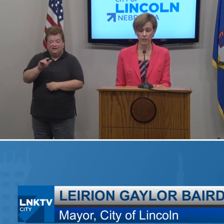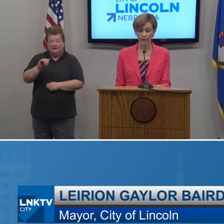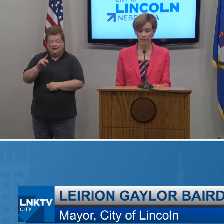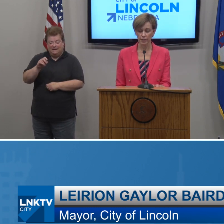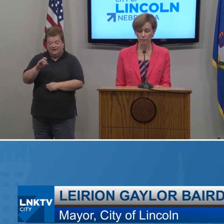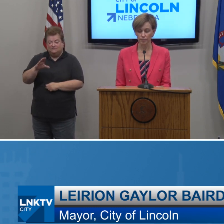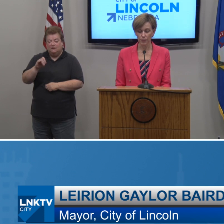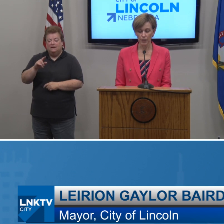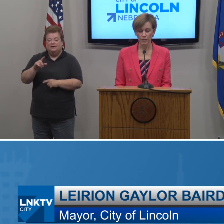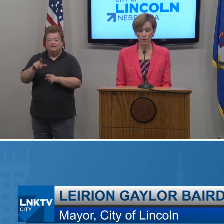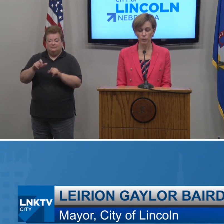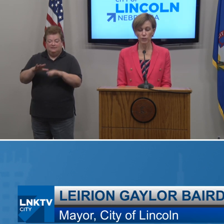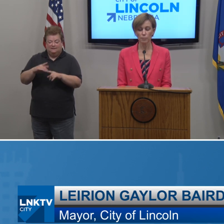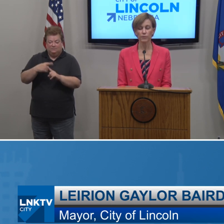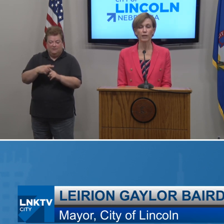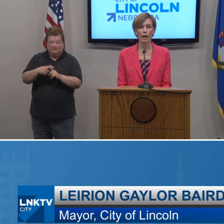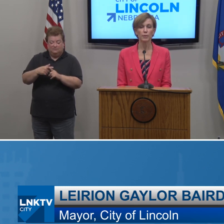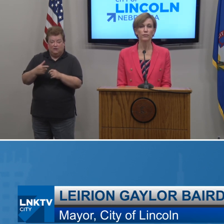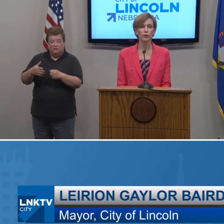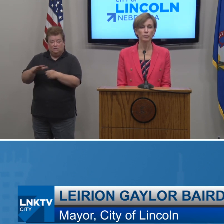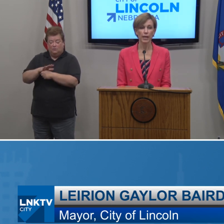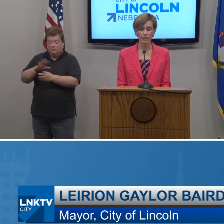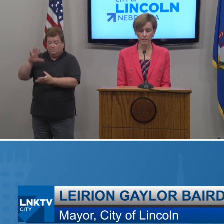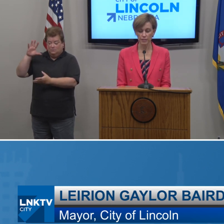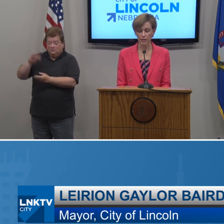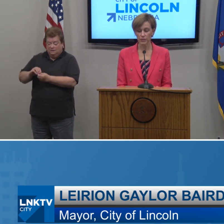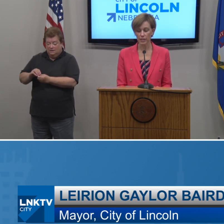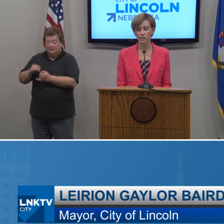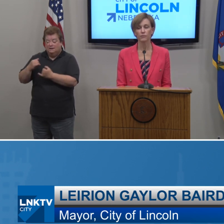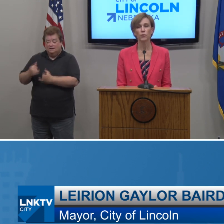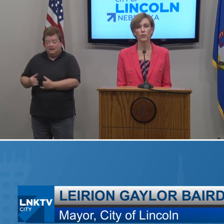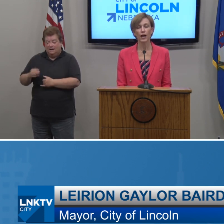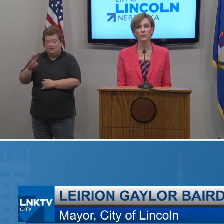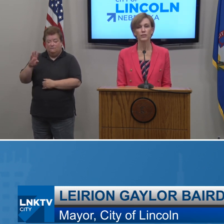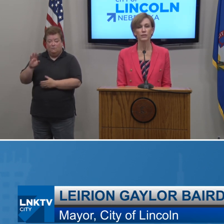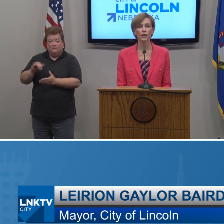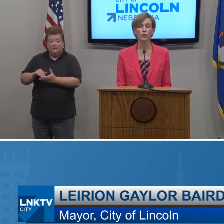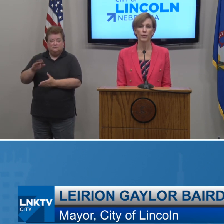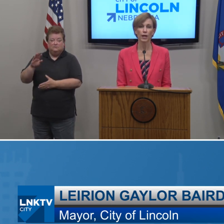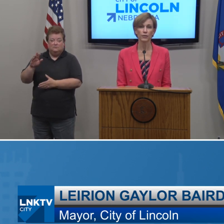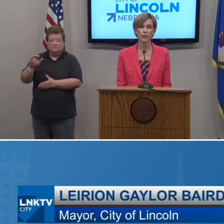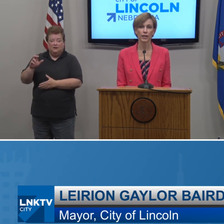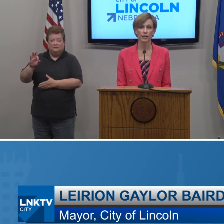for COVID-19. The total number of lab-confirmed cases now stands at